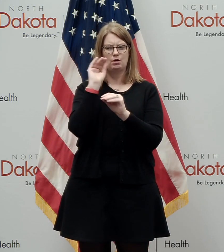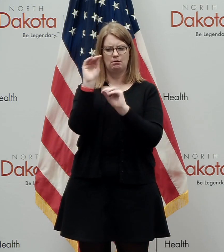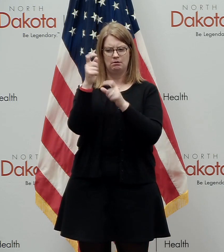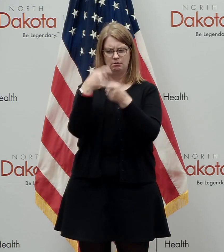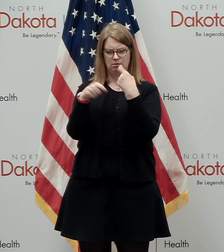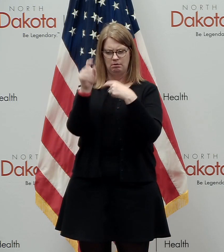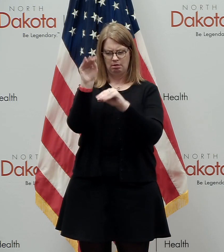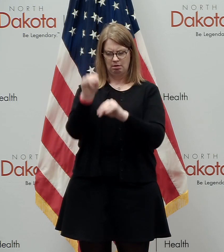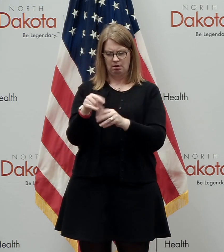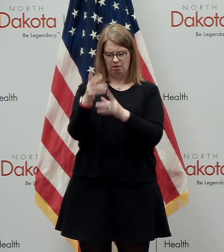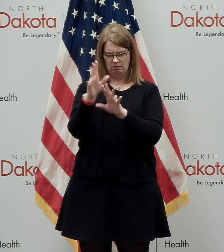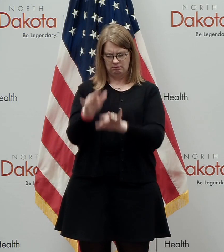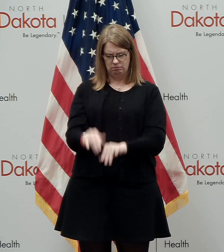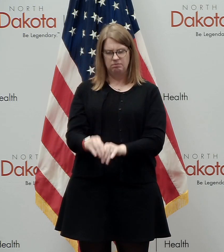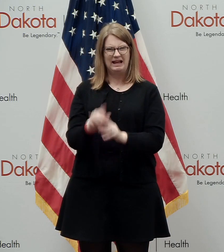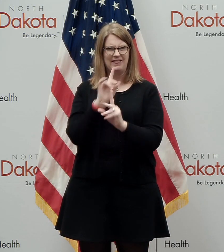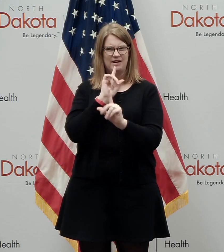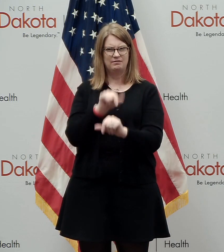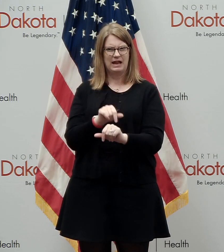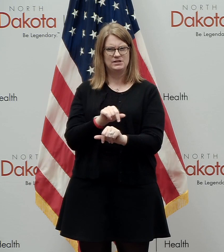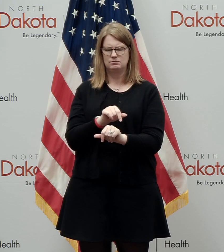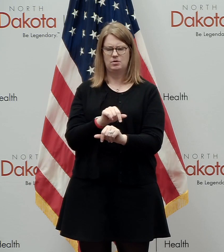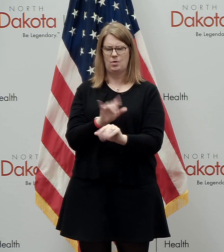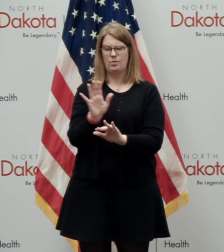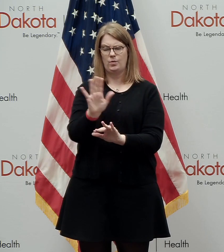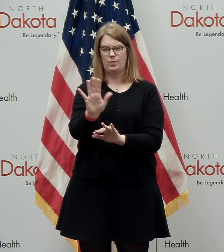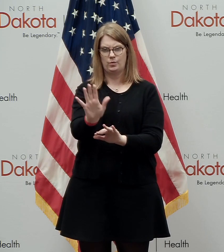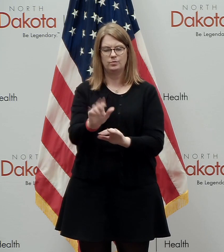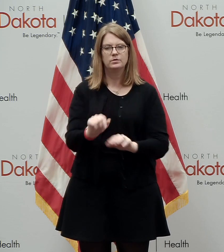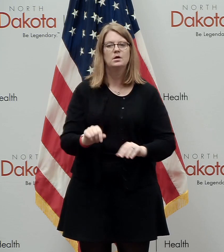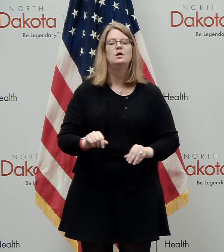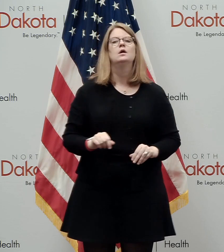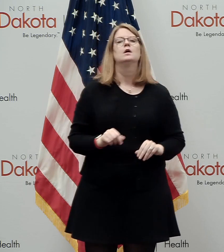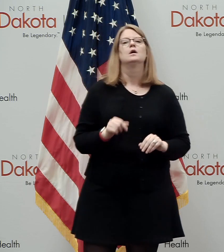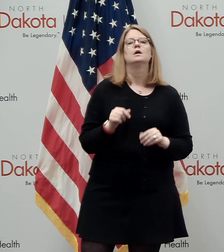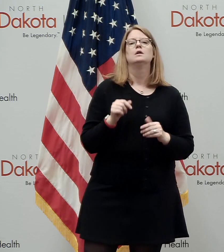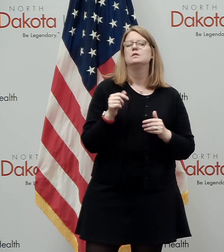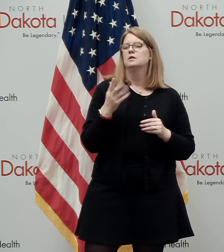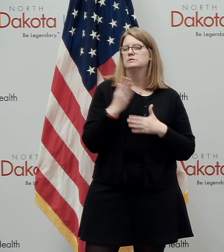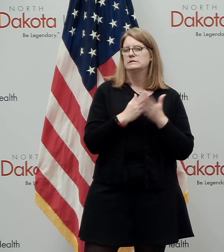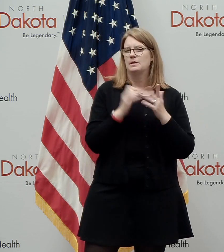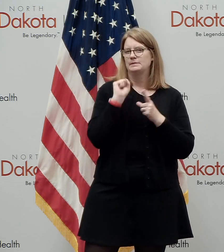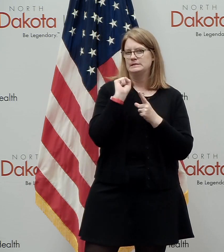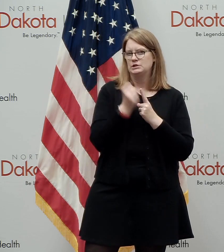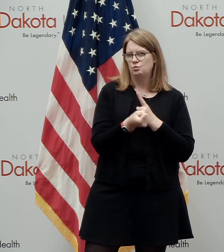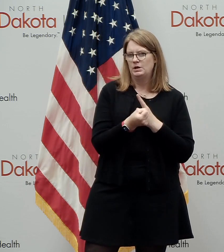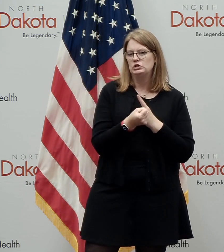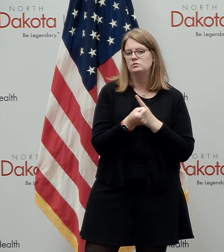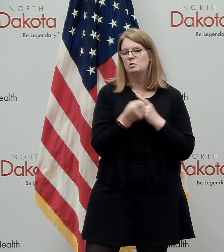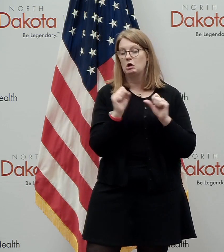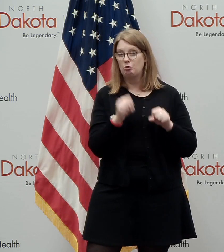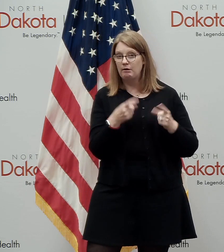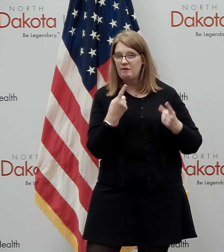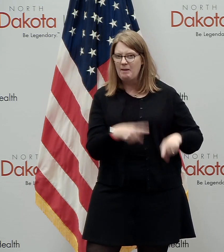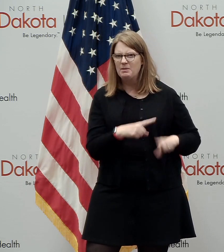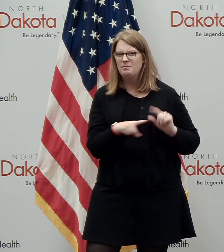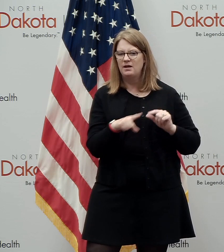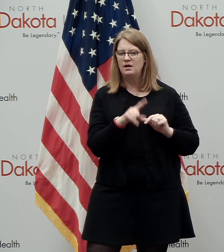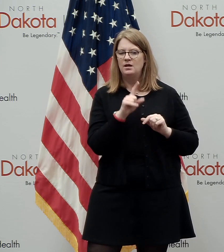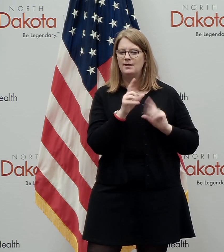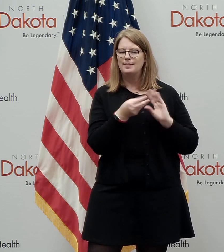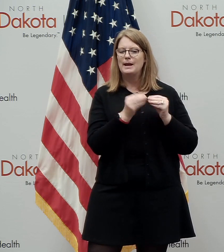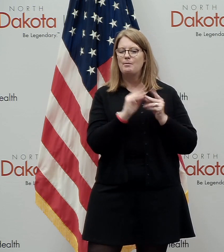so we took a look at a couple of cases where that may have happened, but they were in lower population counties as